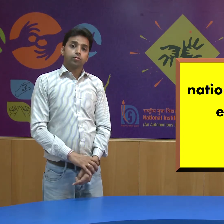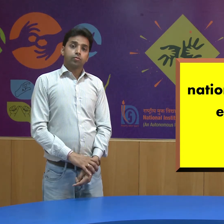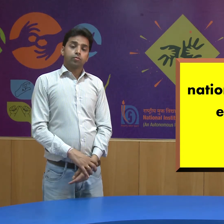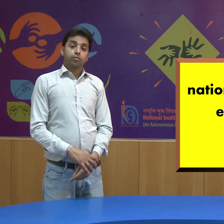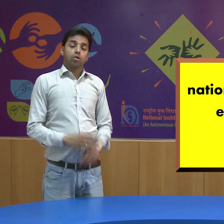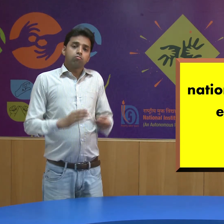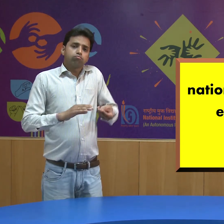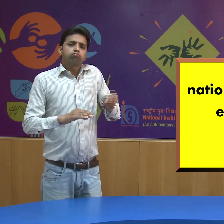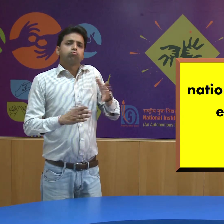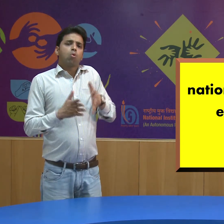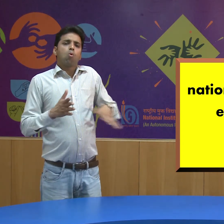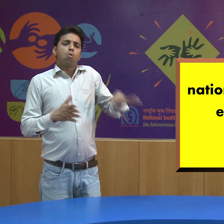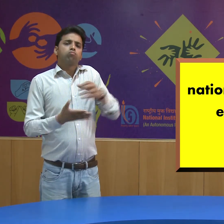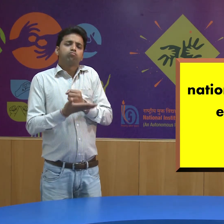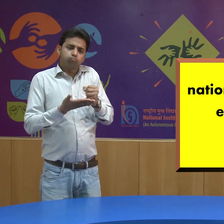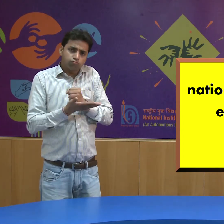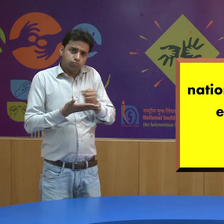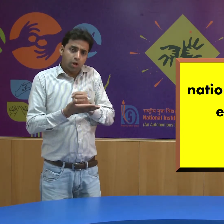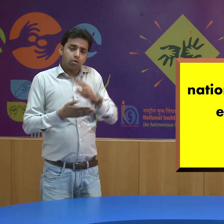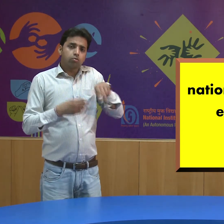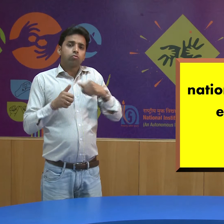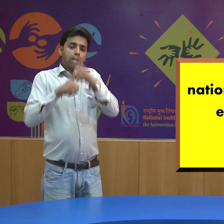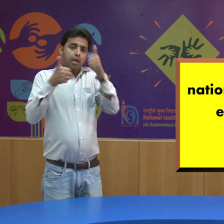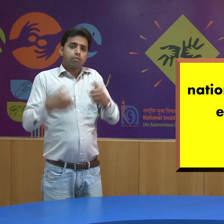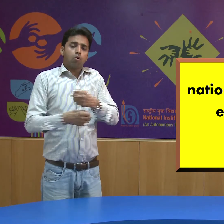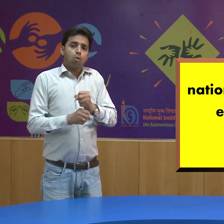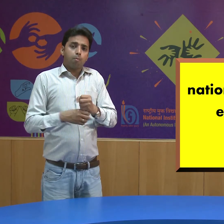also tried to reform the education system.